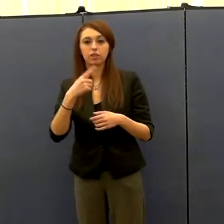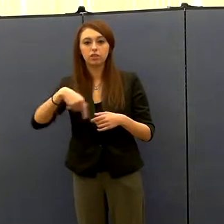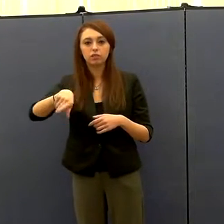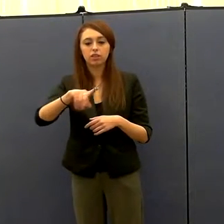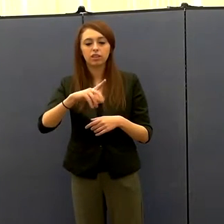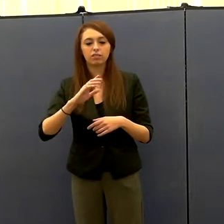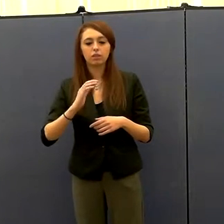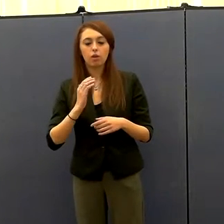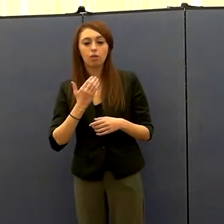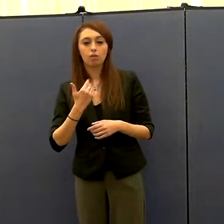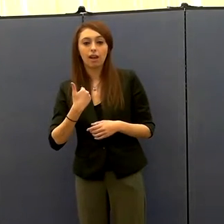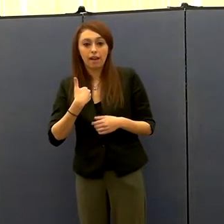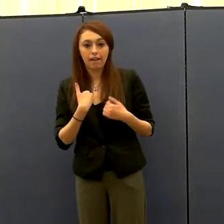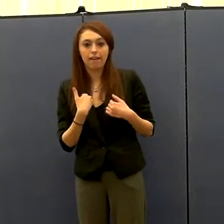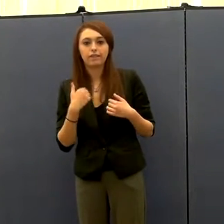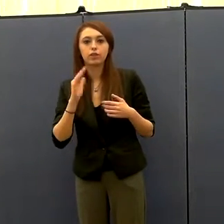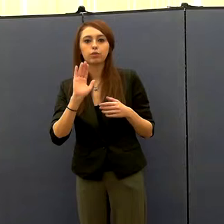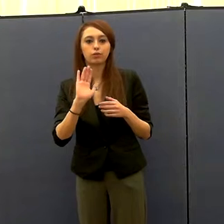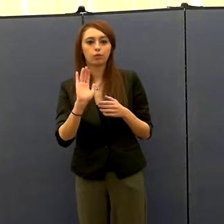computer majors actually did.